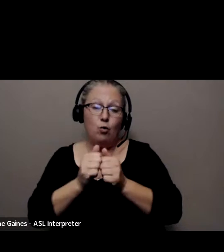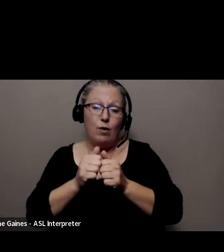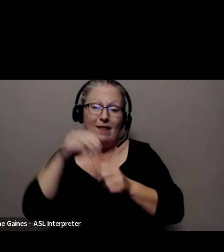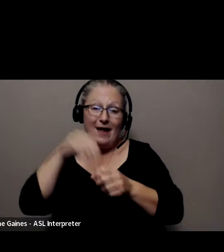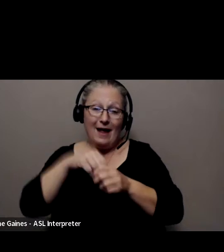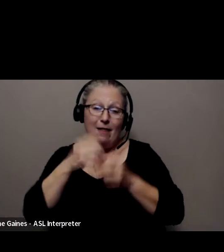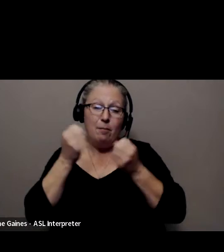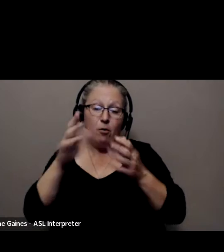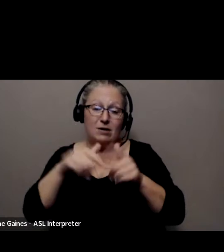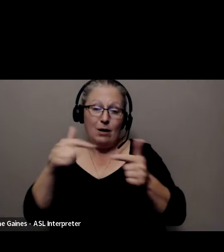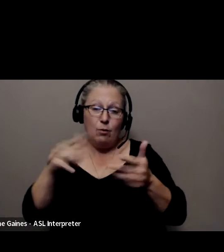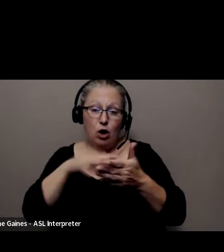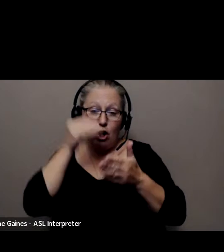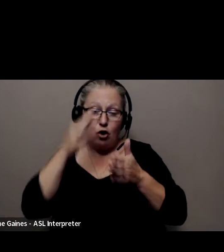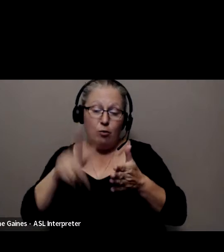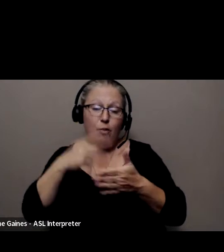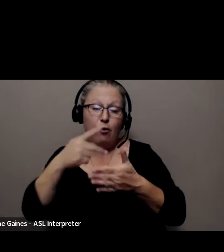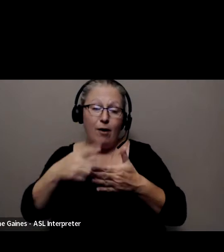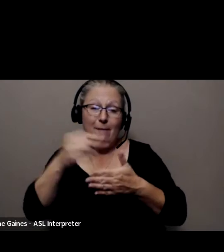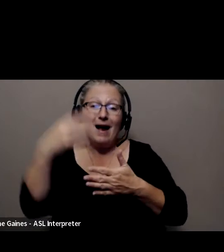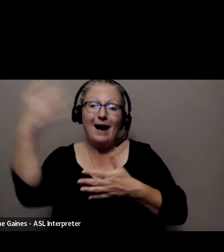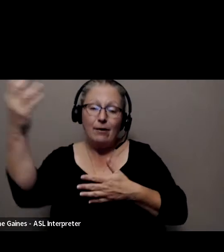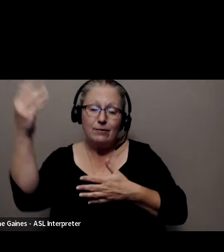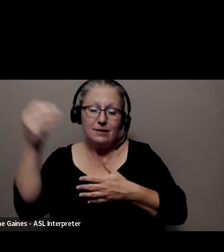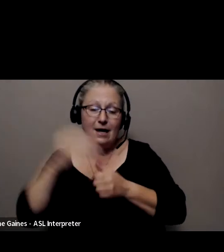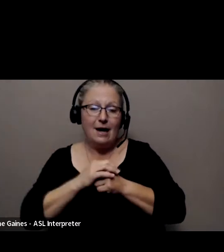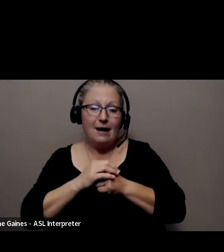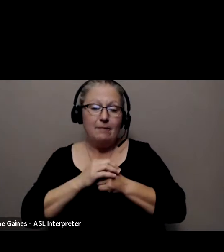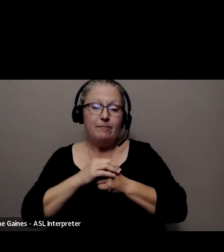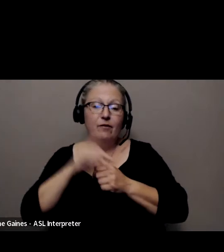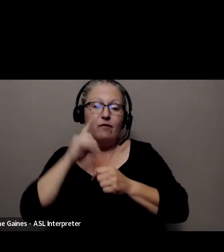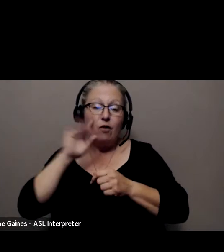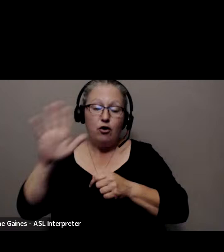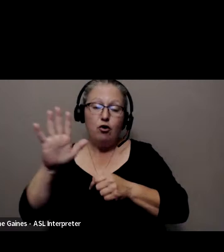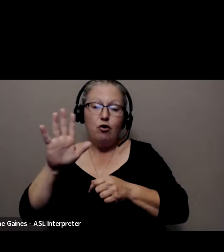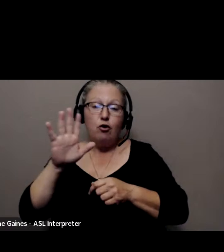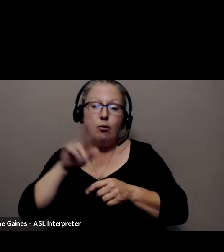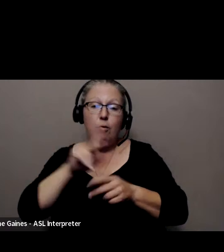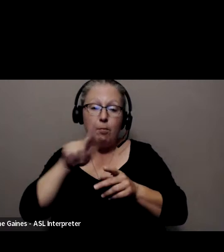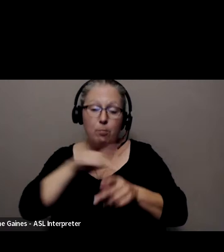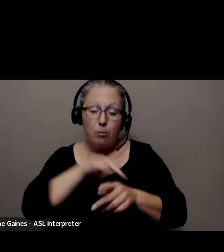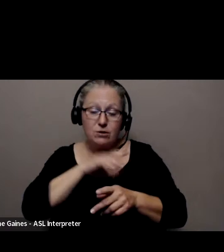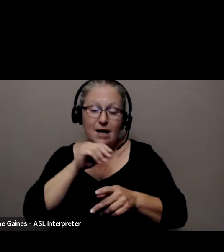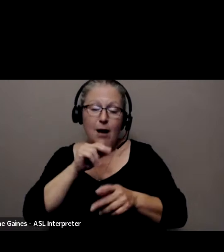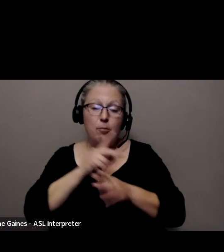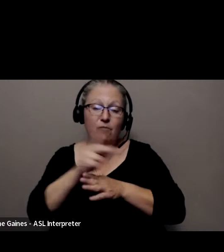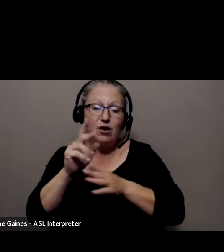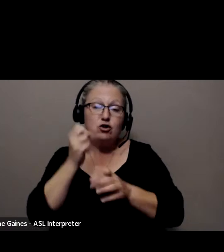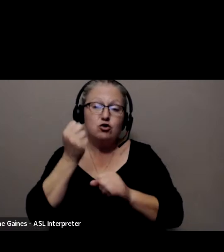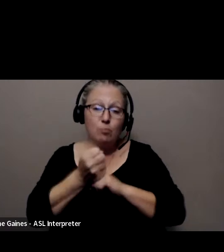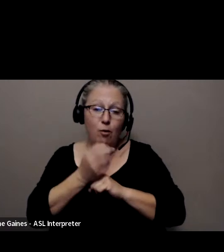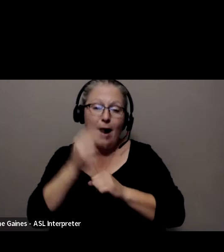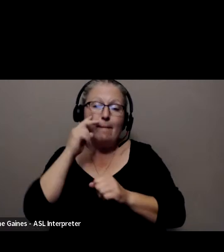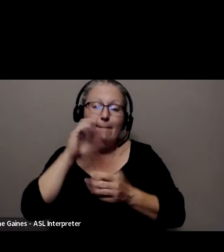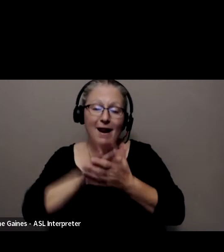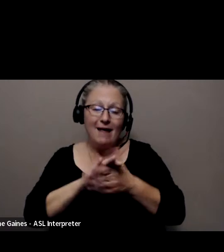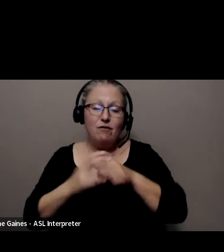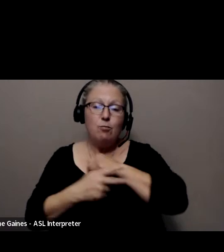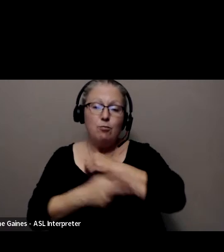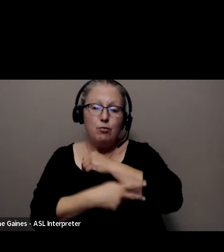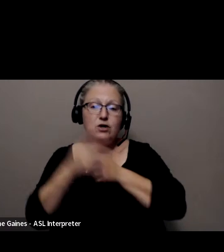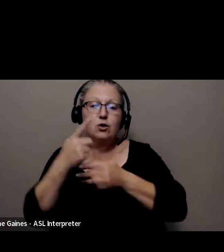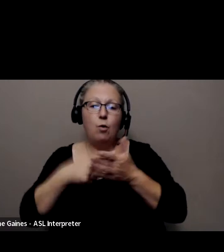inside the multilingual learner programs and outside, for your personal and professional support and believing in Bridge and what we're trying